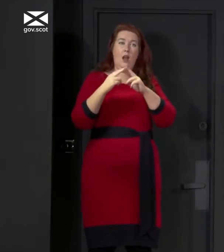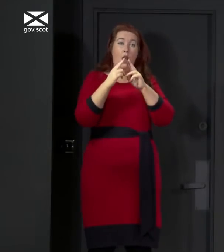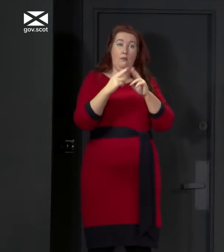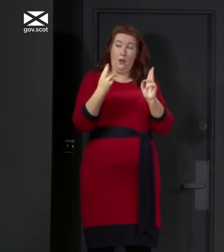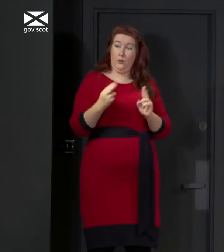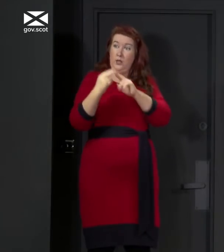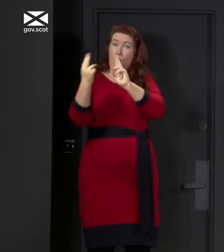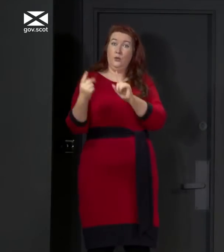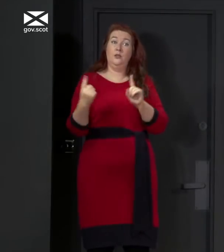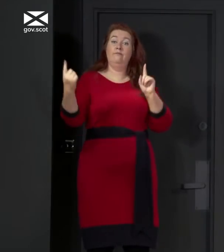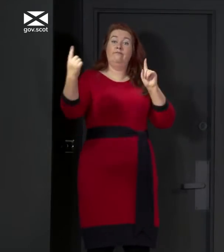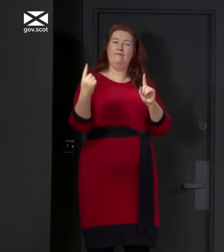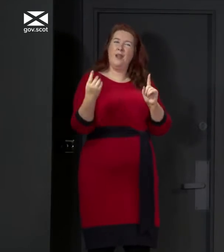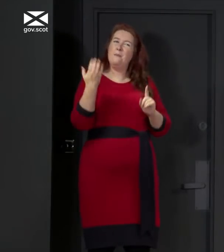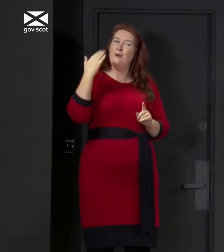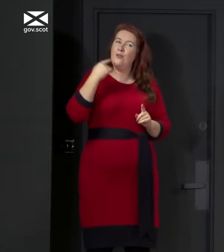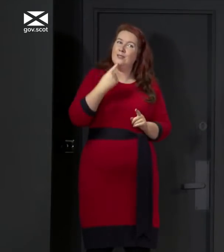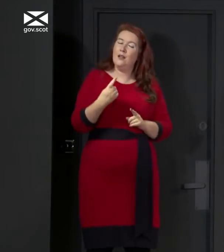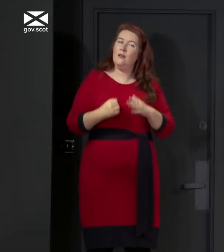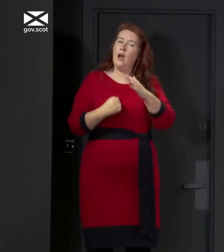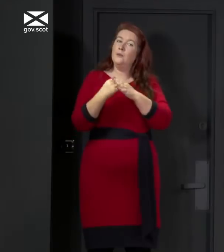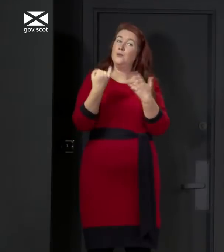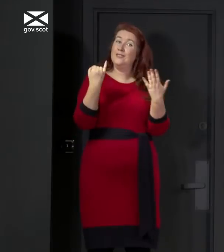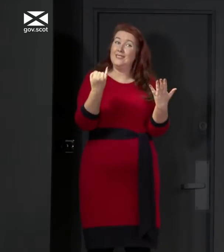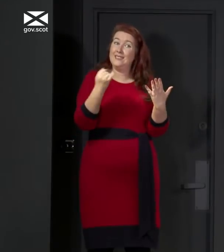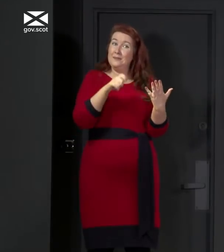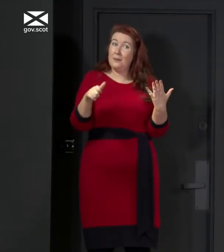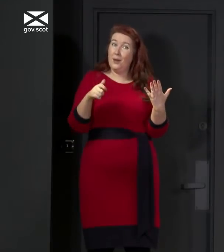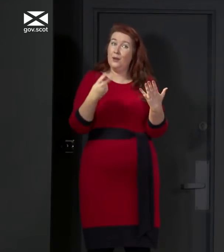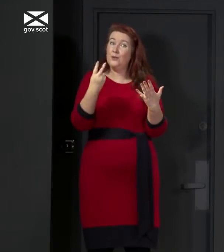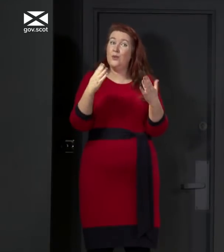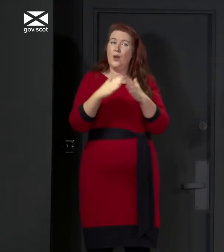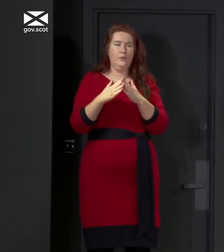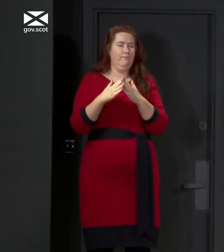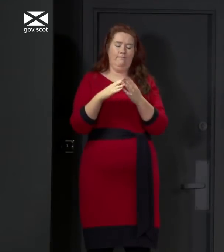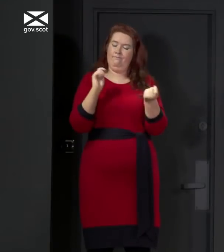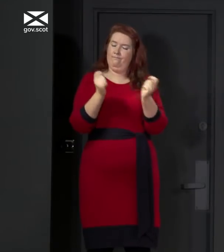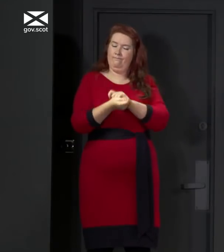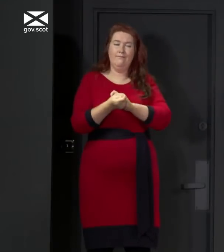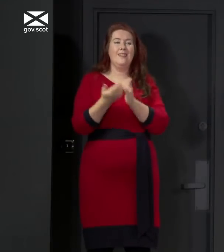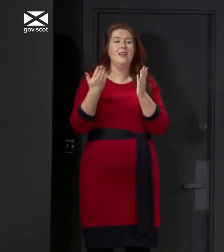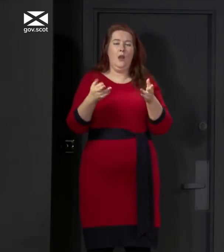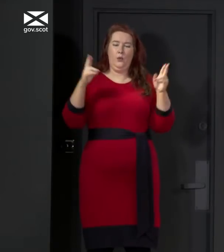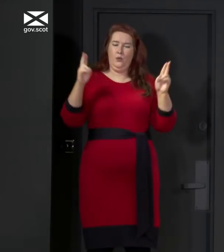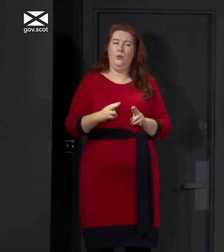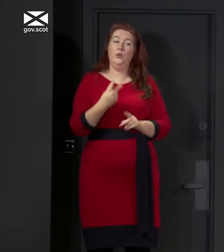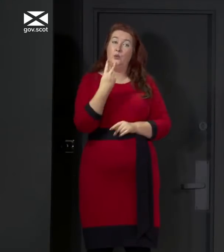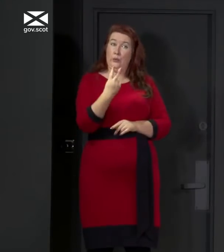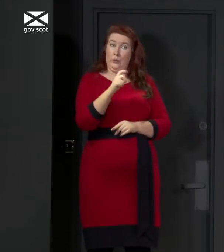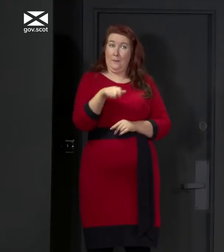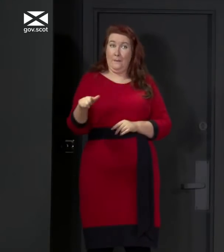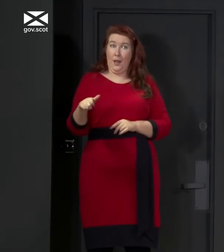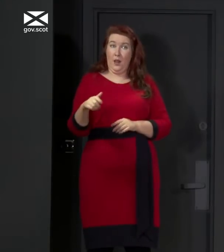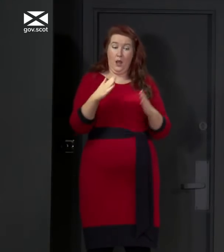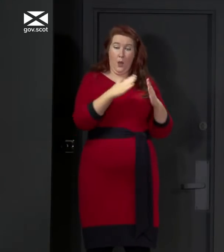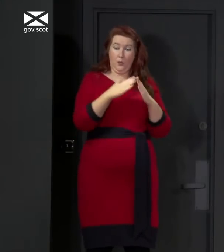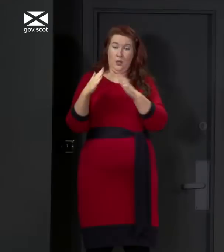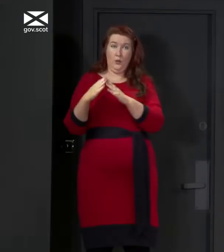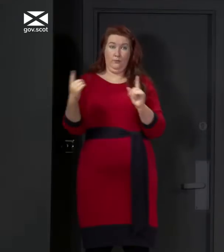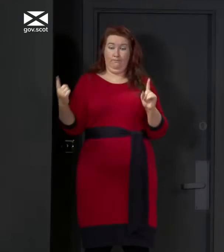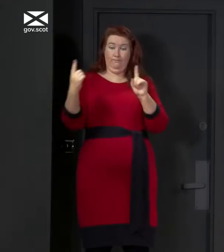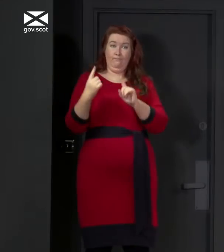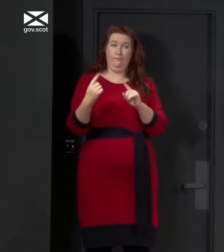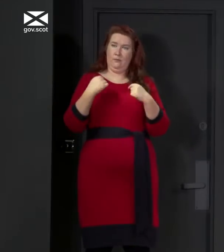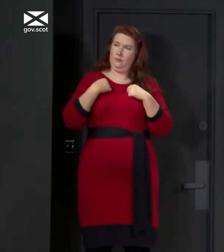now meet up. Previously, it was up to 6 people from 2 households, but now only 2 people from a maximum of 2 households. That